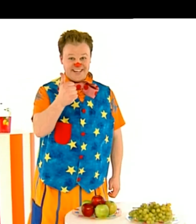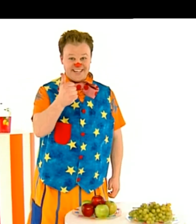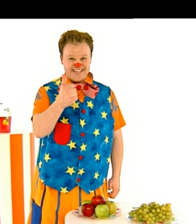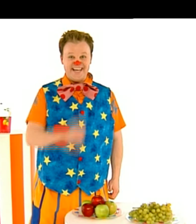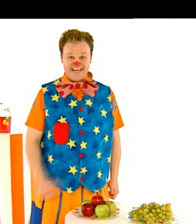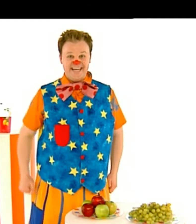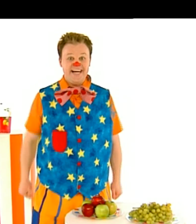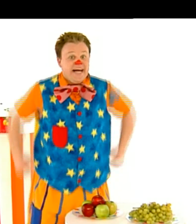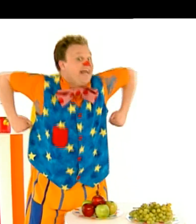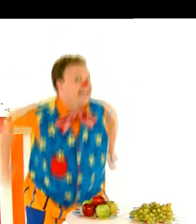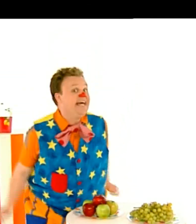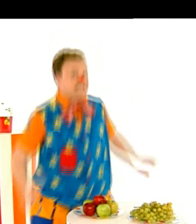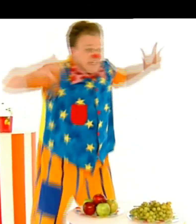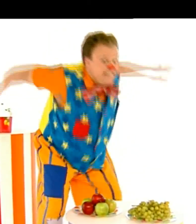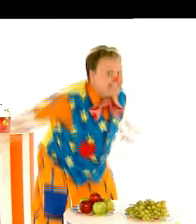Good!